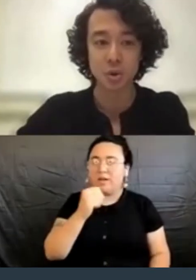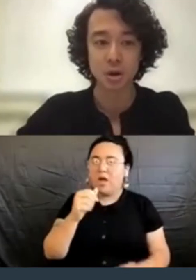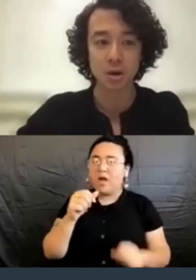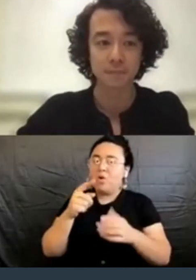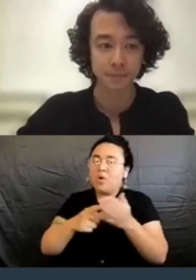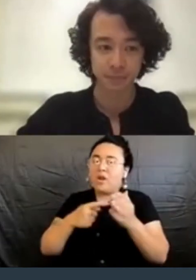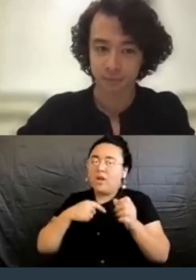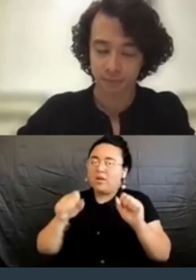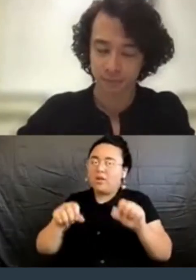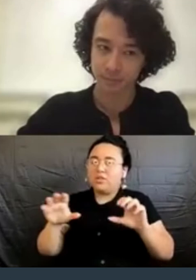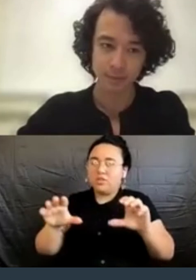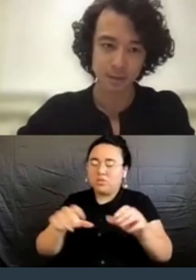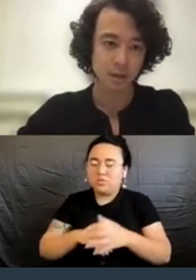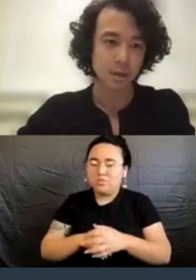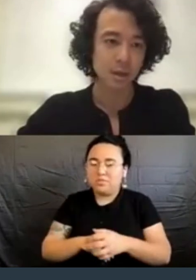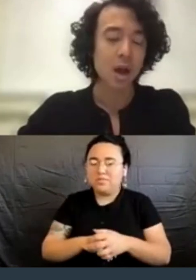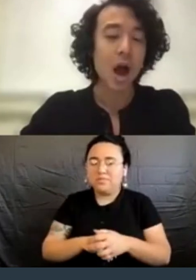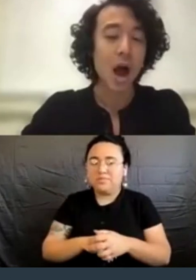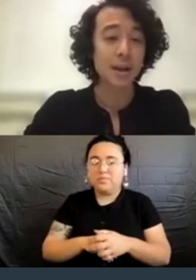do.